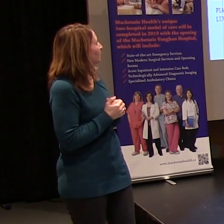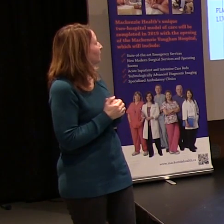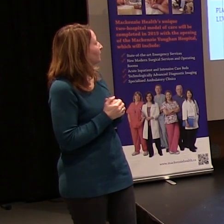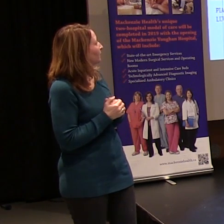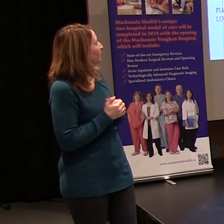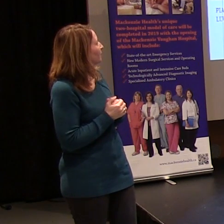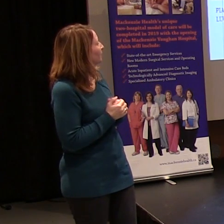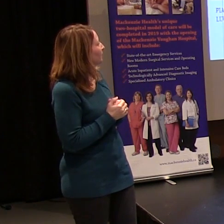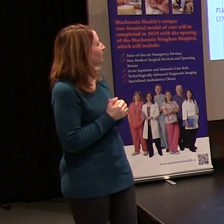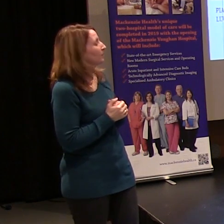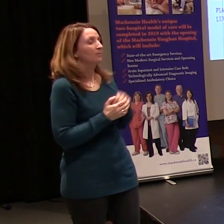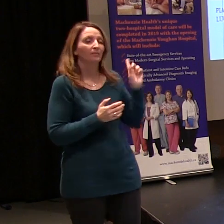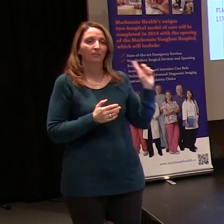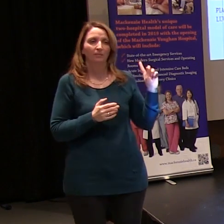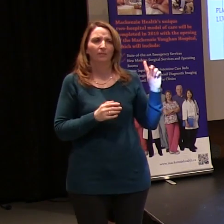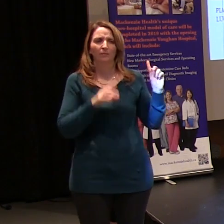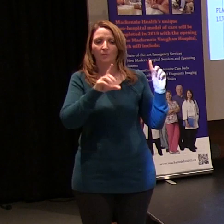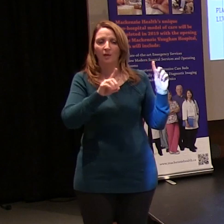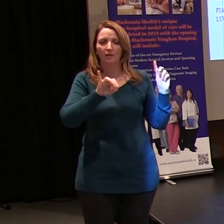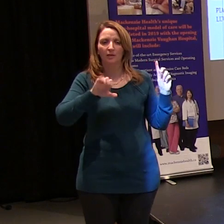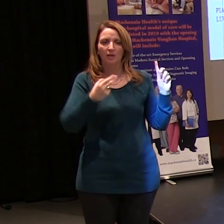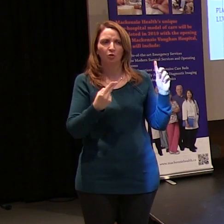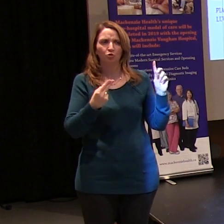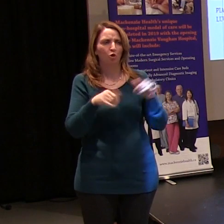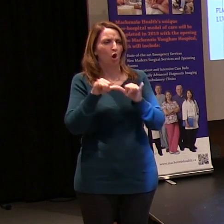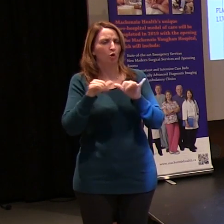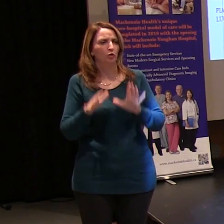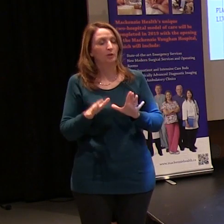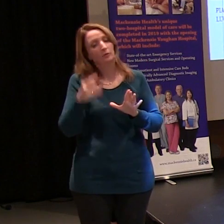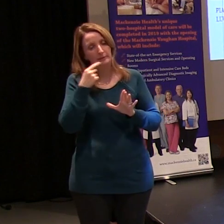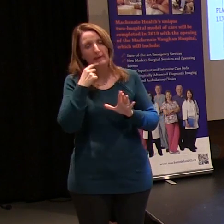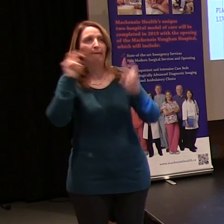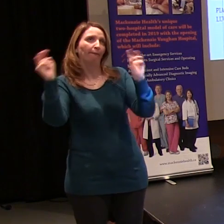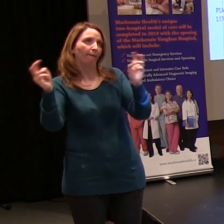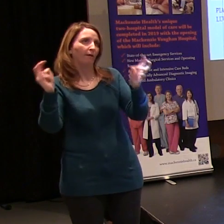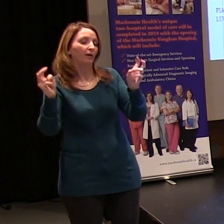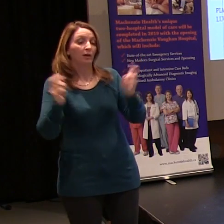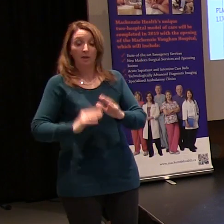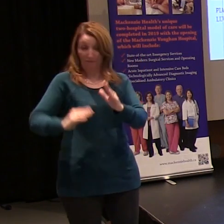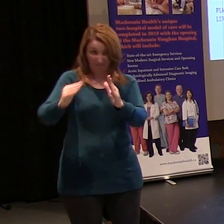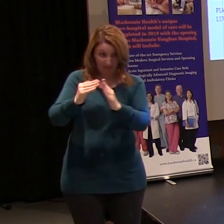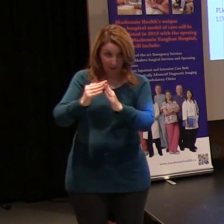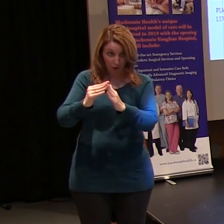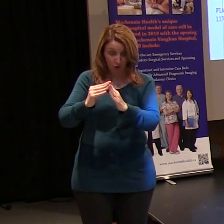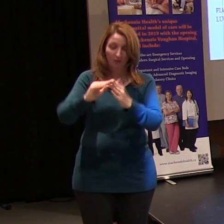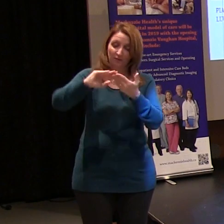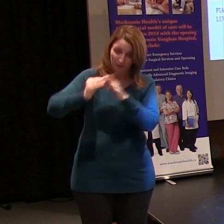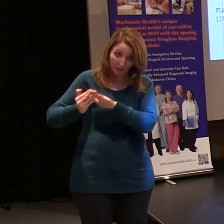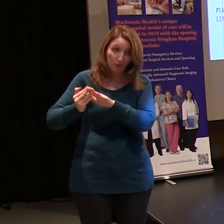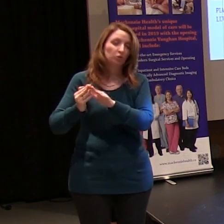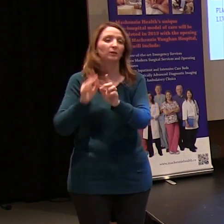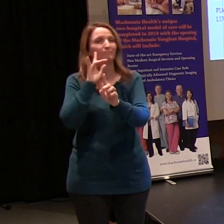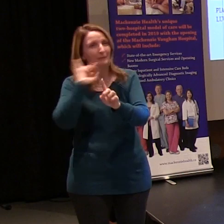So a Dutch architect, Aldo van Eyck, said, the village, it's a house, and house is